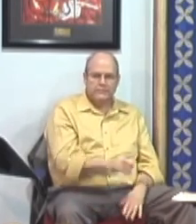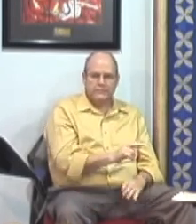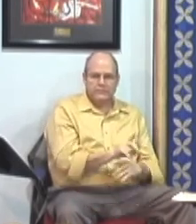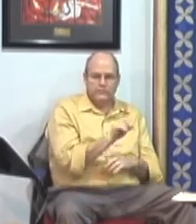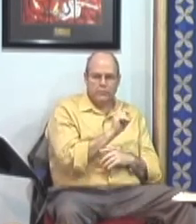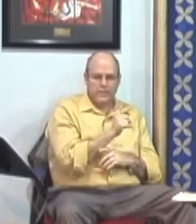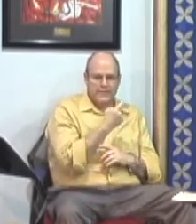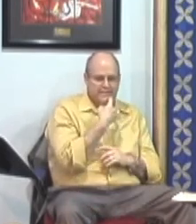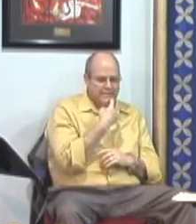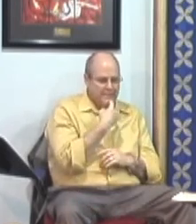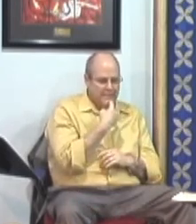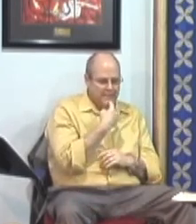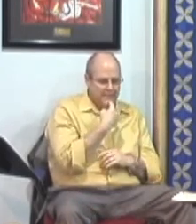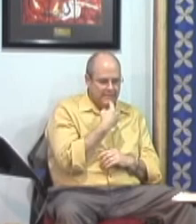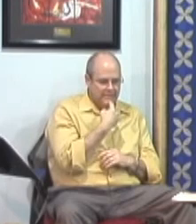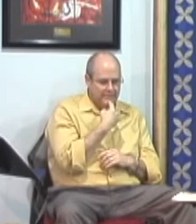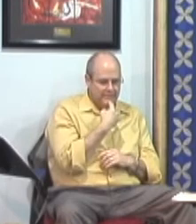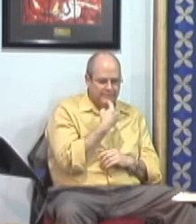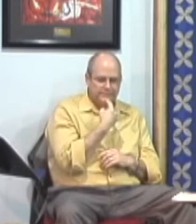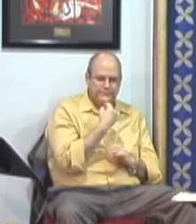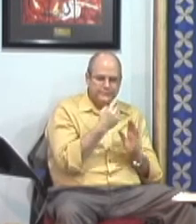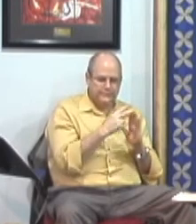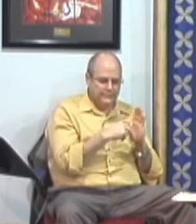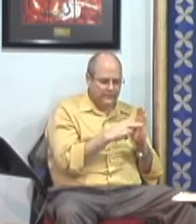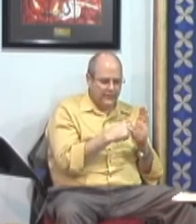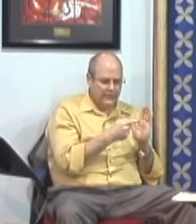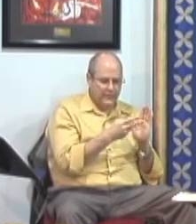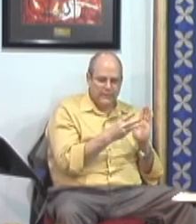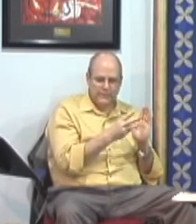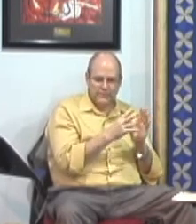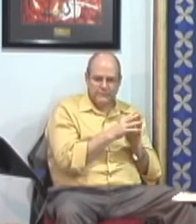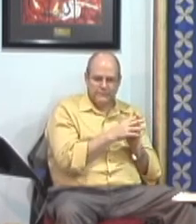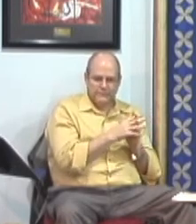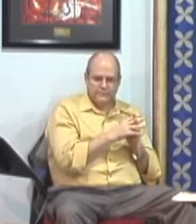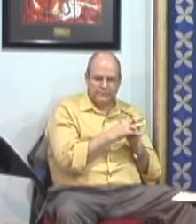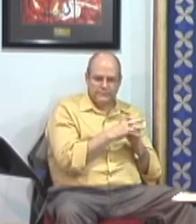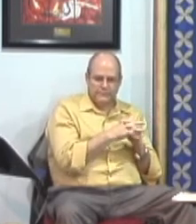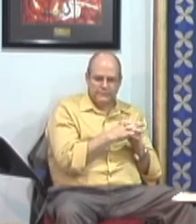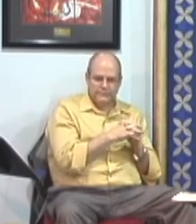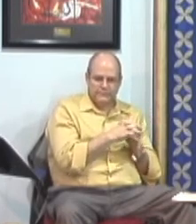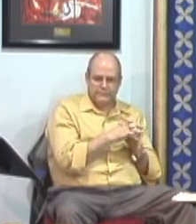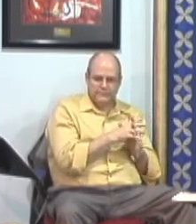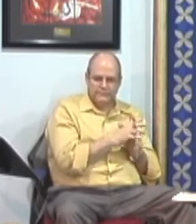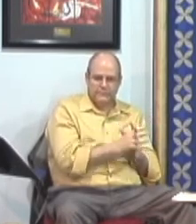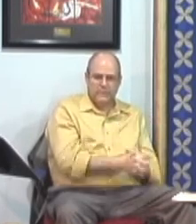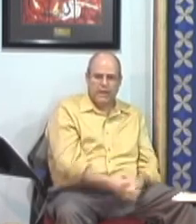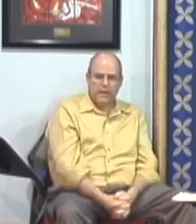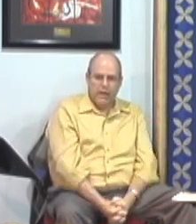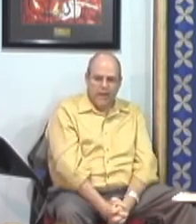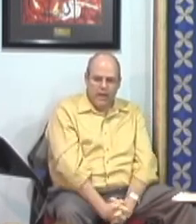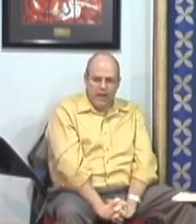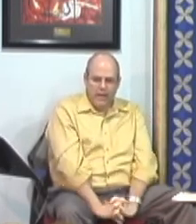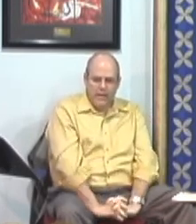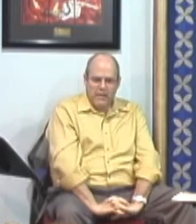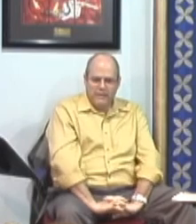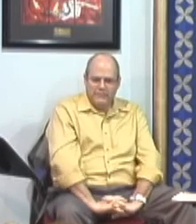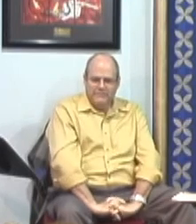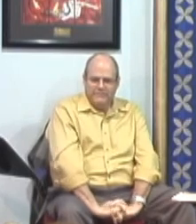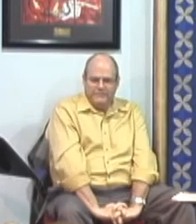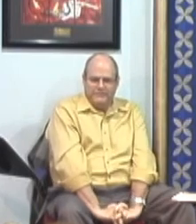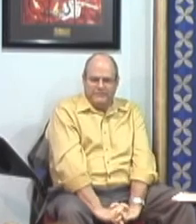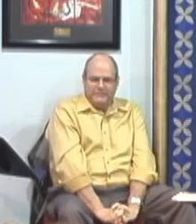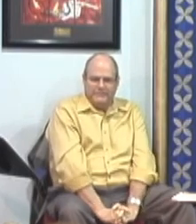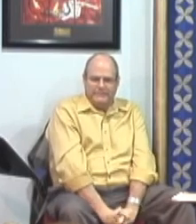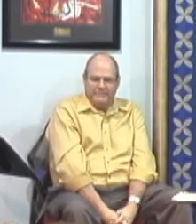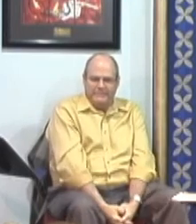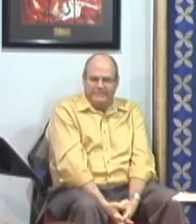I'm just going to read a couple of verses, because it's like 70 verses long. But in verse 1, it says, if you listen closely to what Adonai, the Lord,